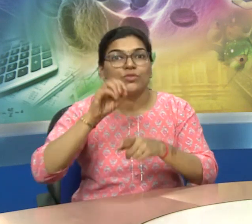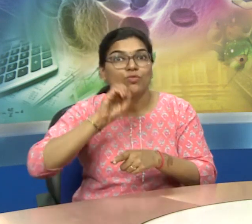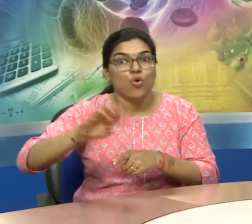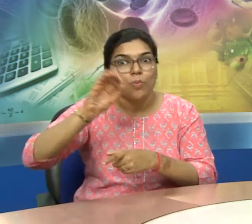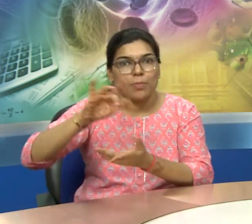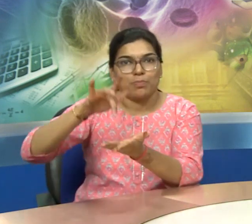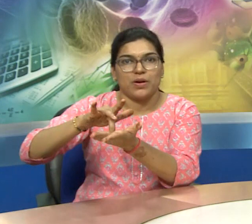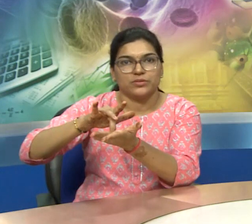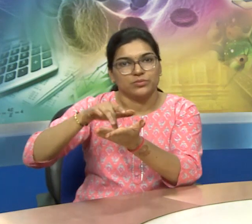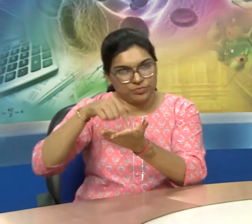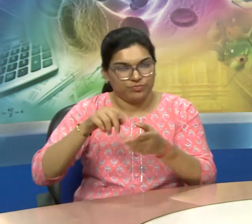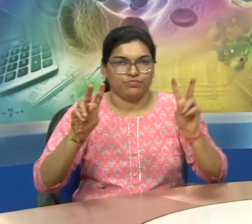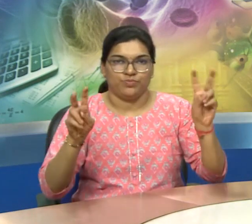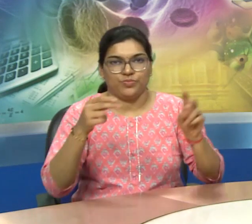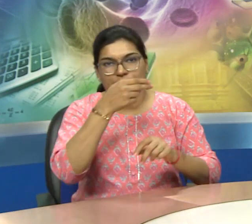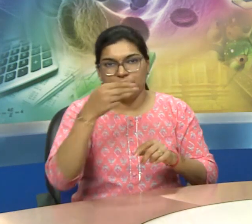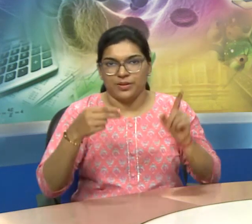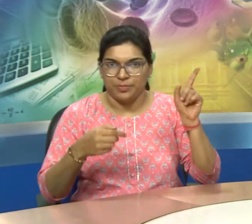of Libraries and Information Centers.